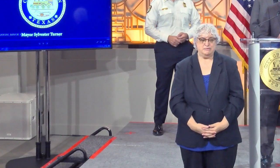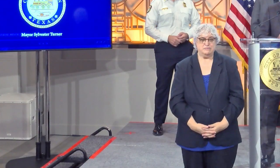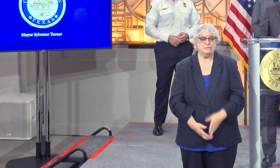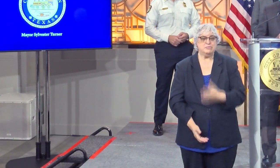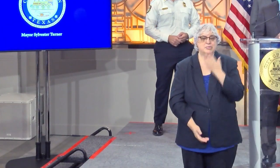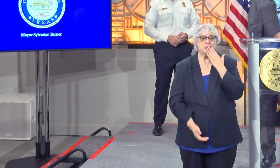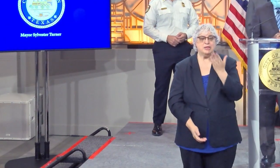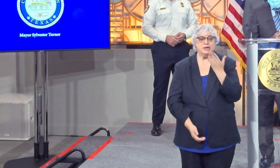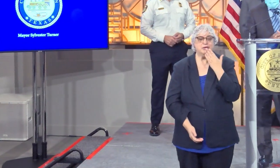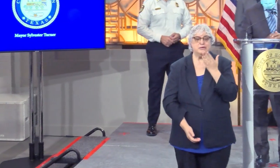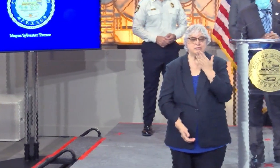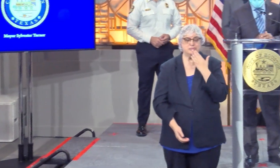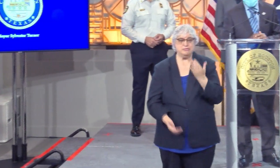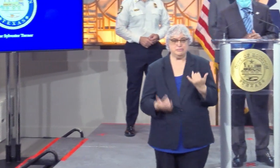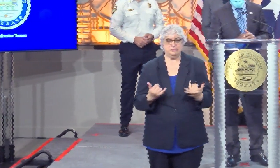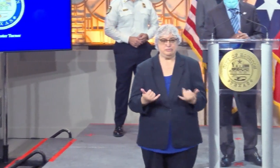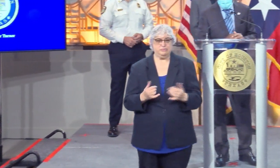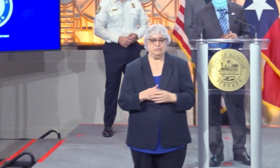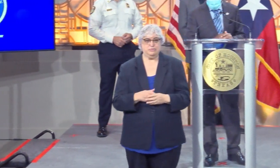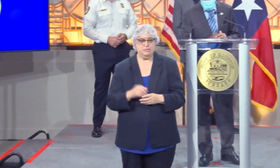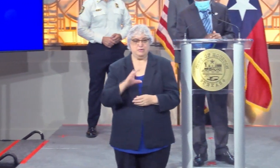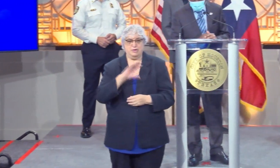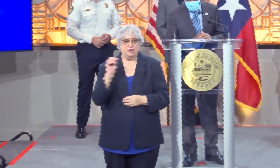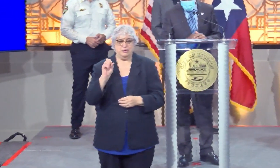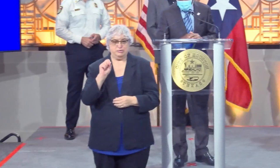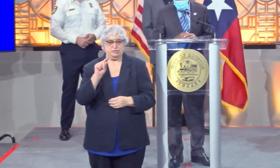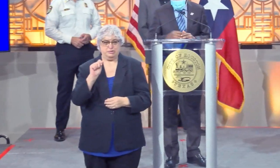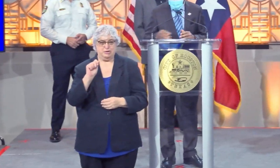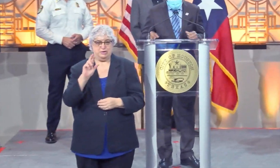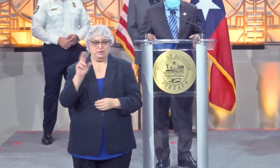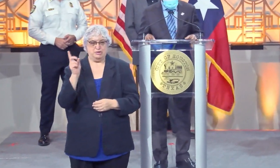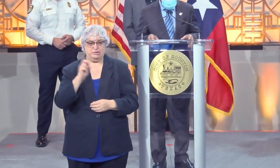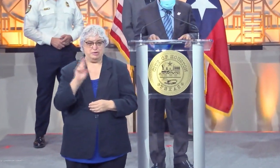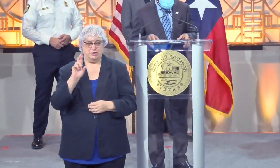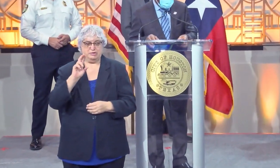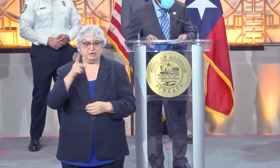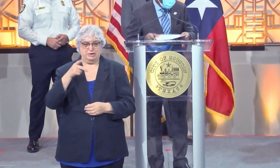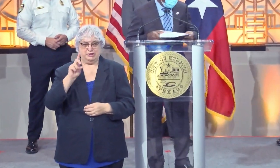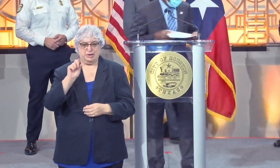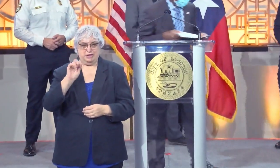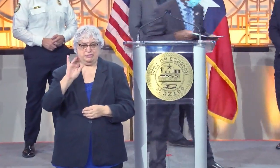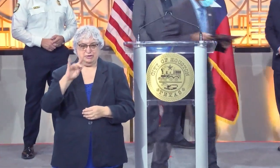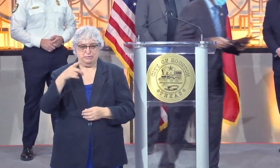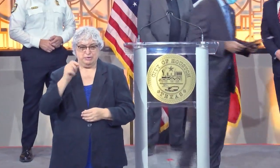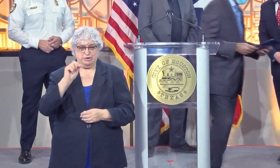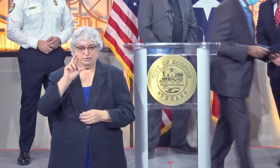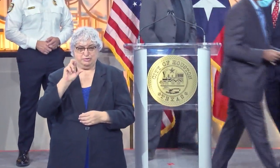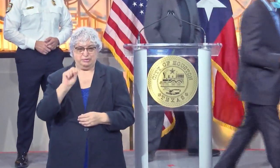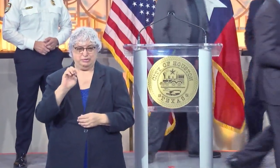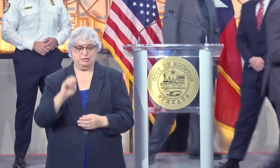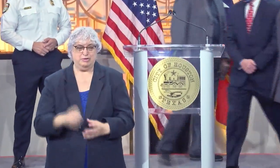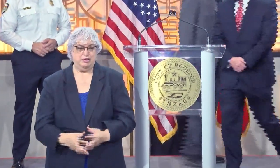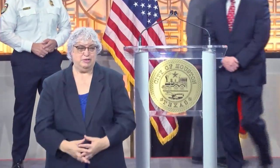you so very much. And now let me bring up the co-star of that commercial, Dr. David Persse.